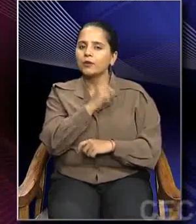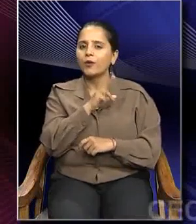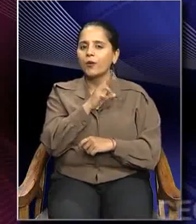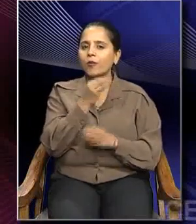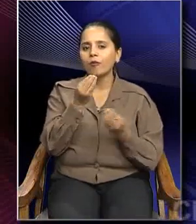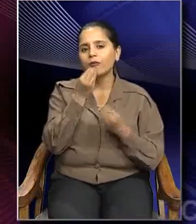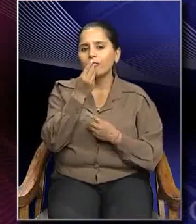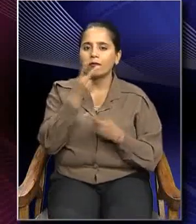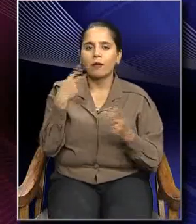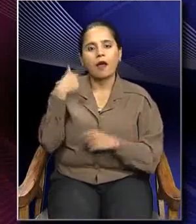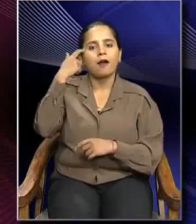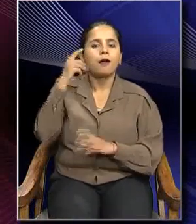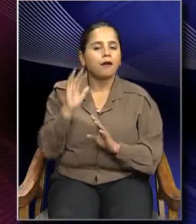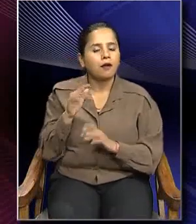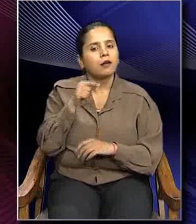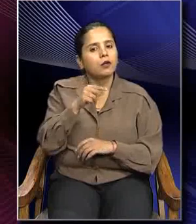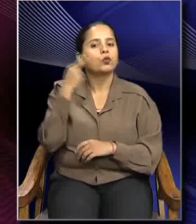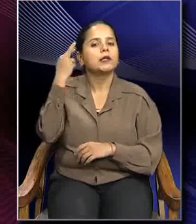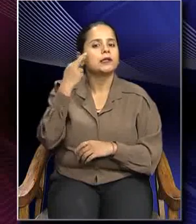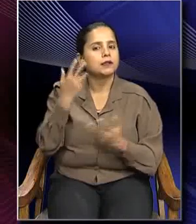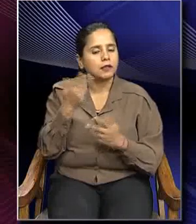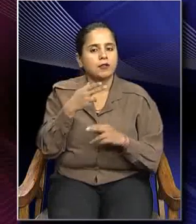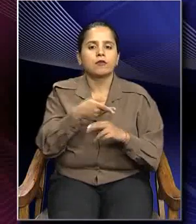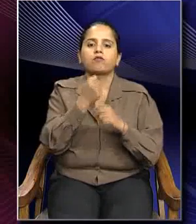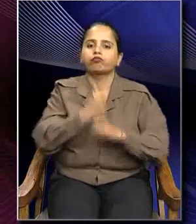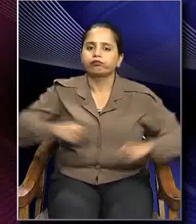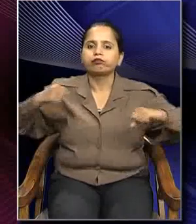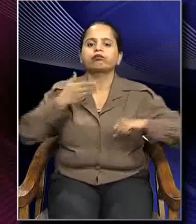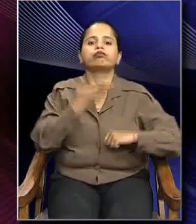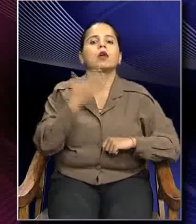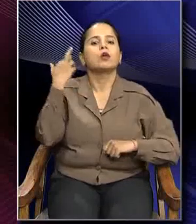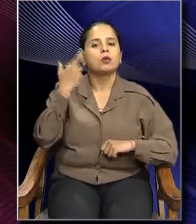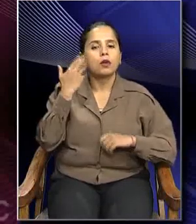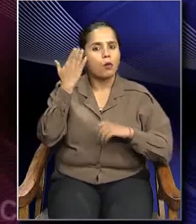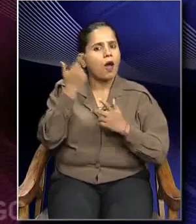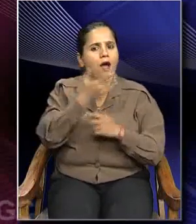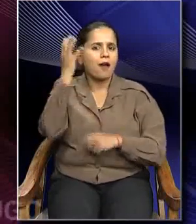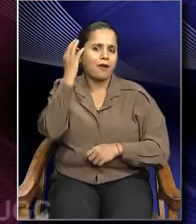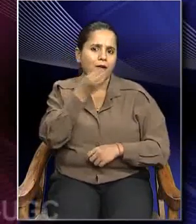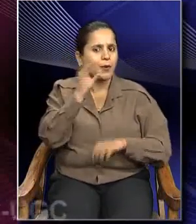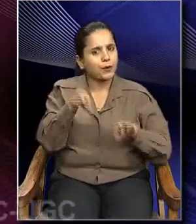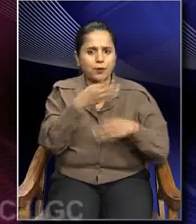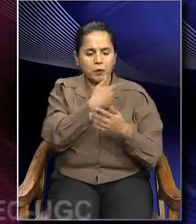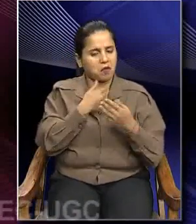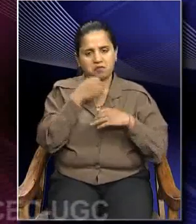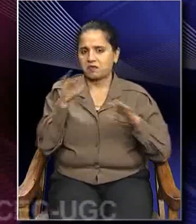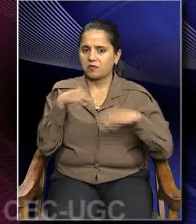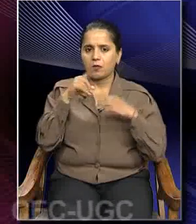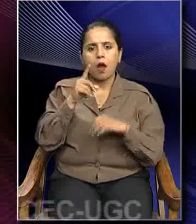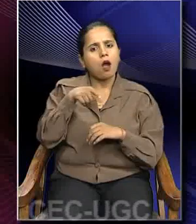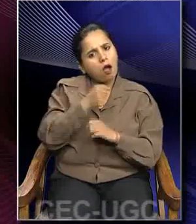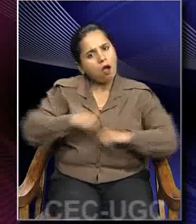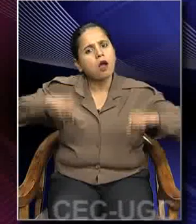that's why he is fat. Because he is not eating in the day, still he is